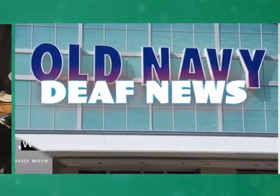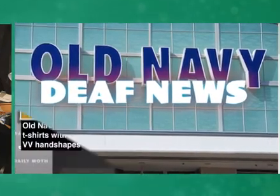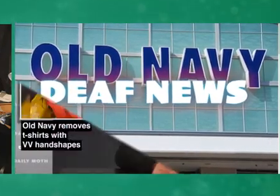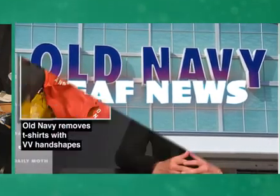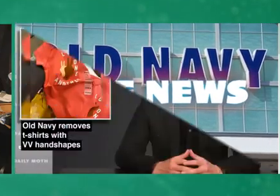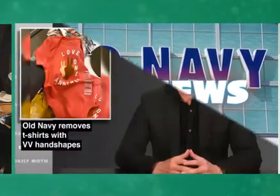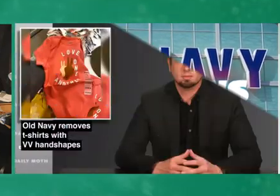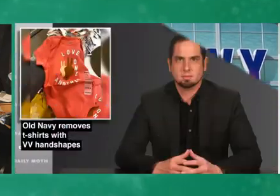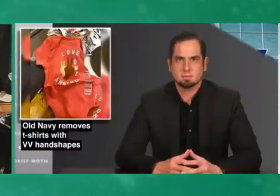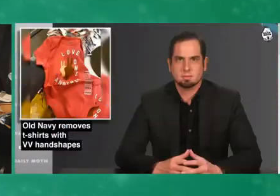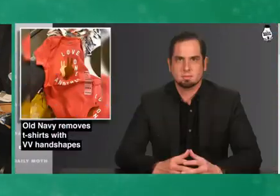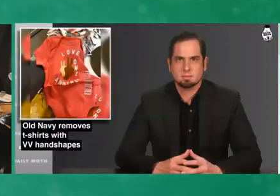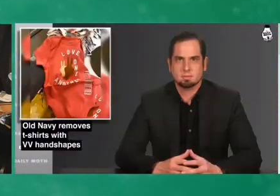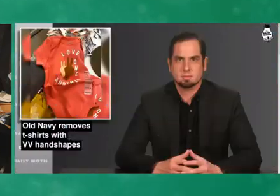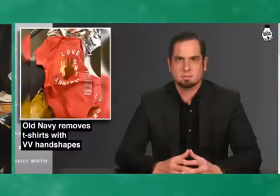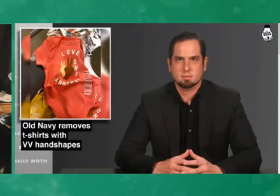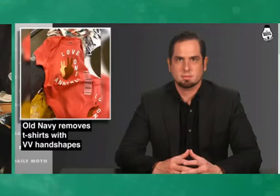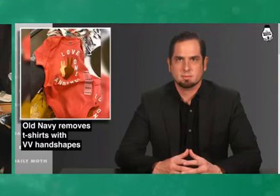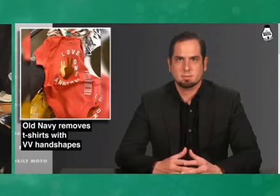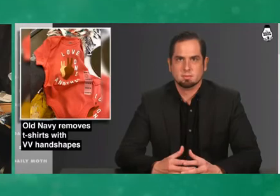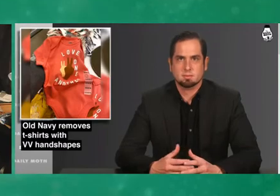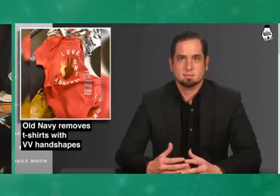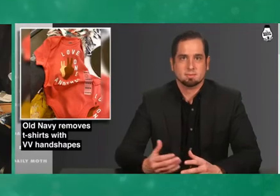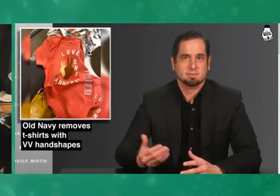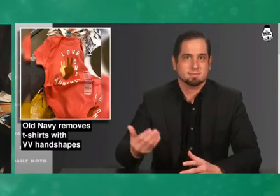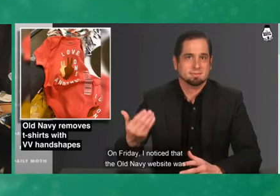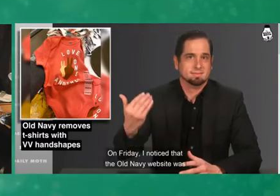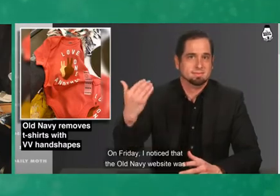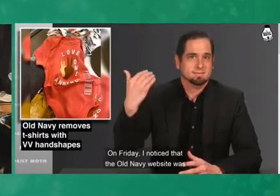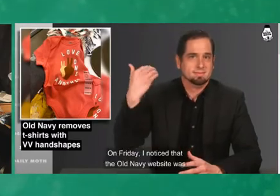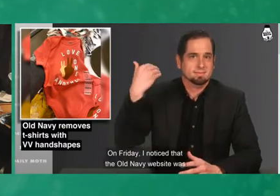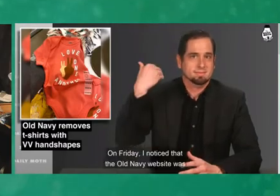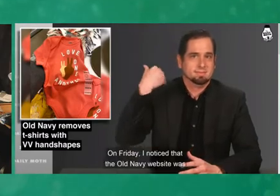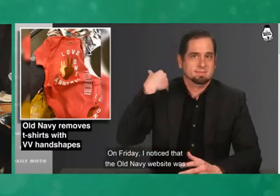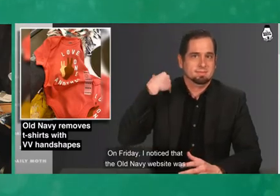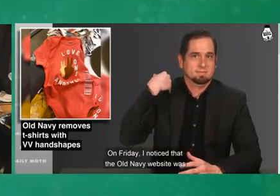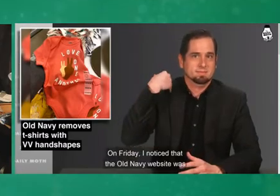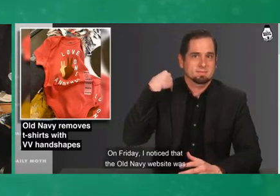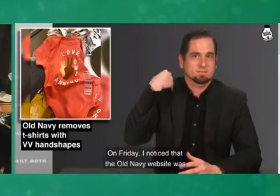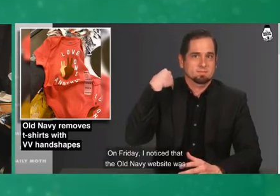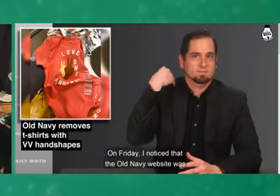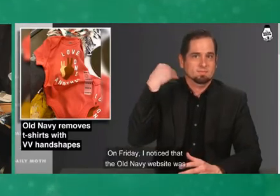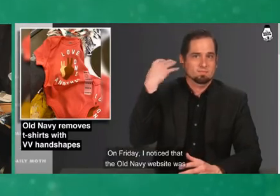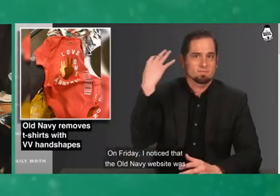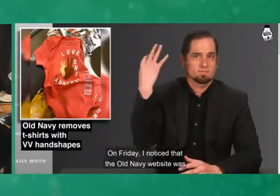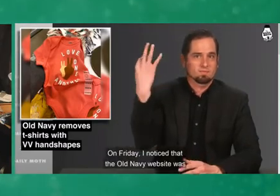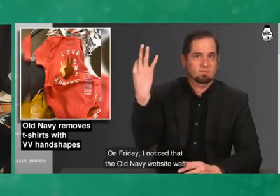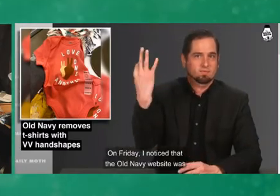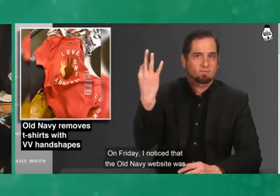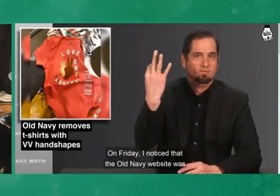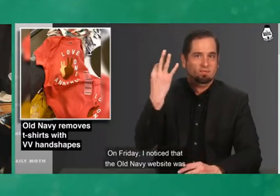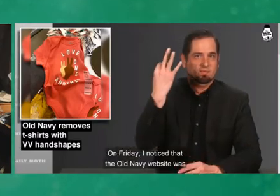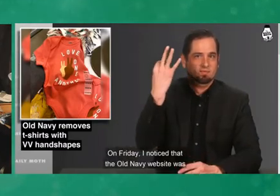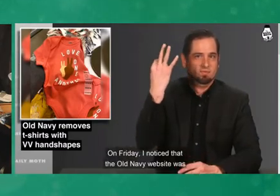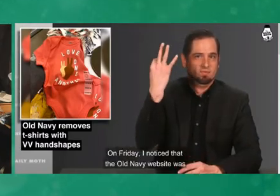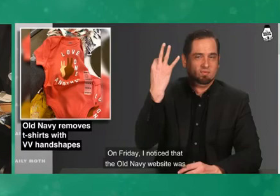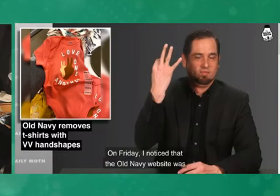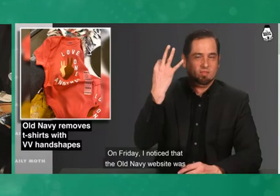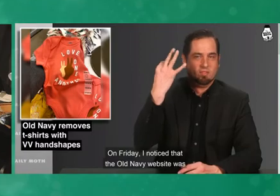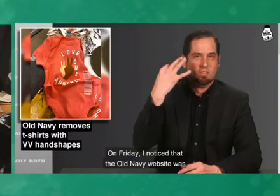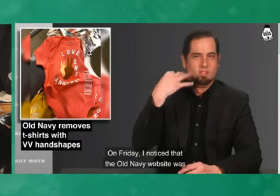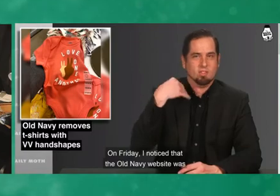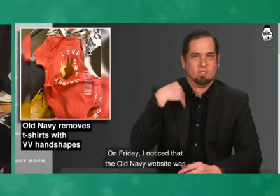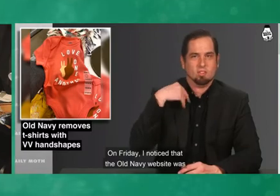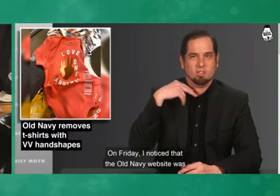speak sign language or sign sign language. Anyway, so last Friday,